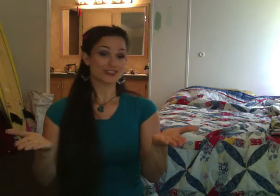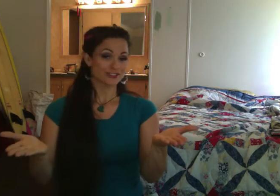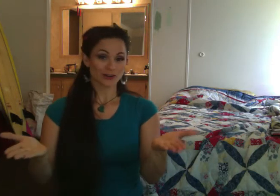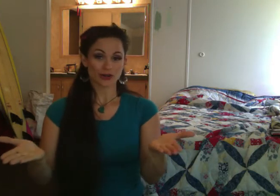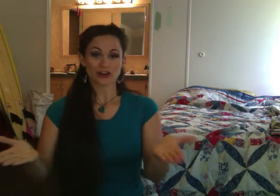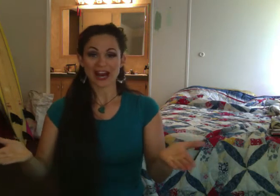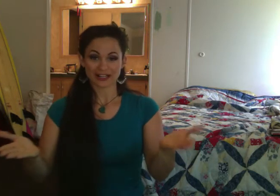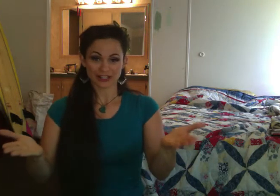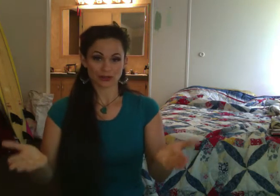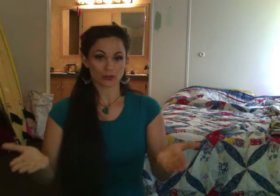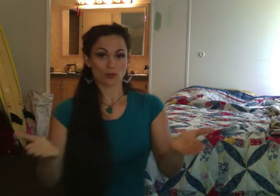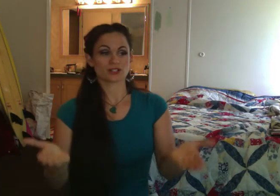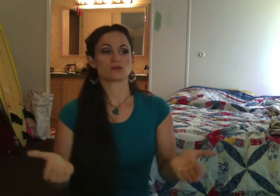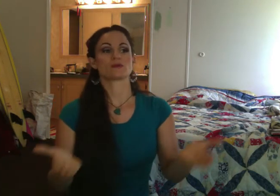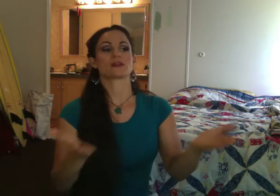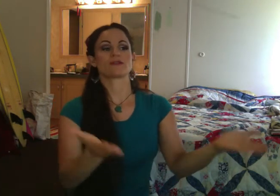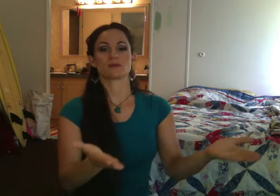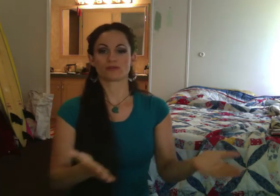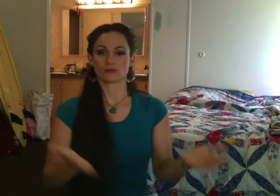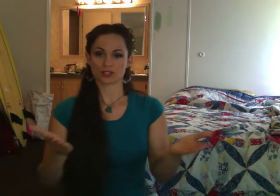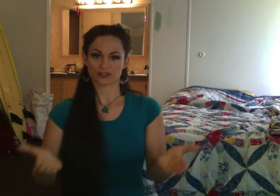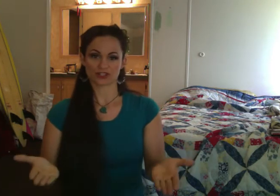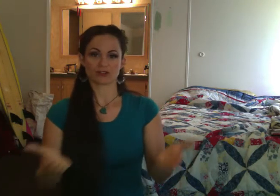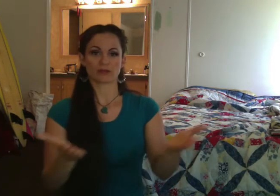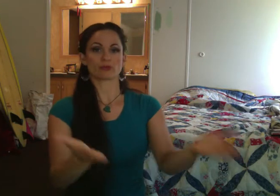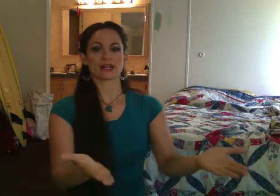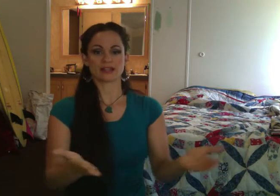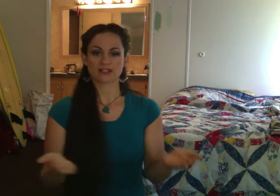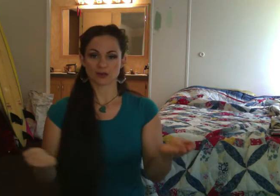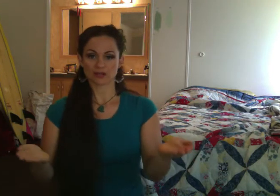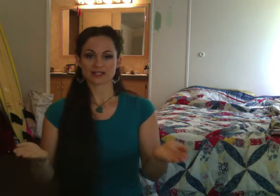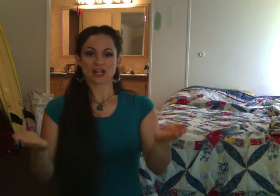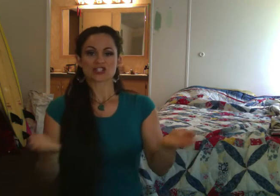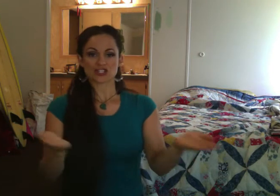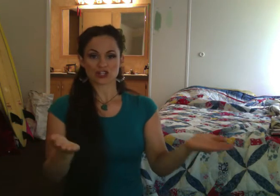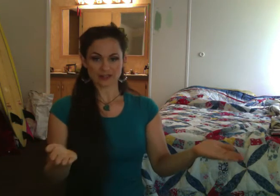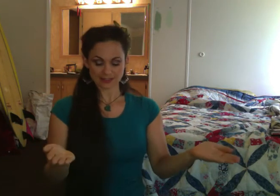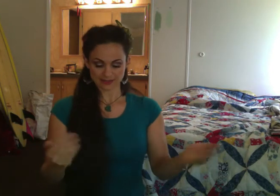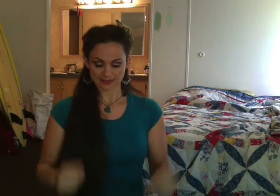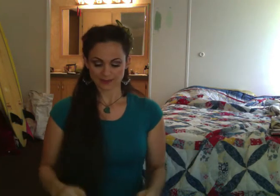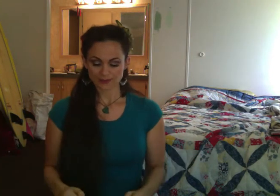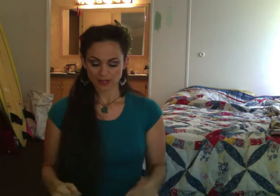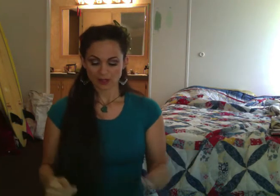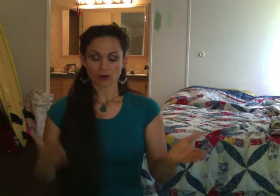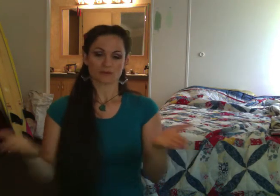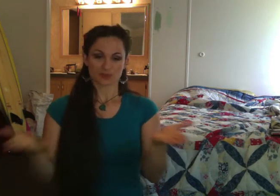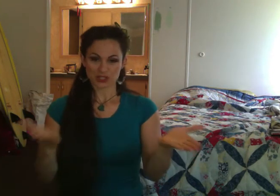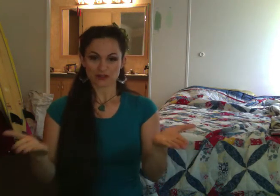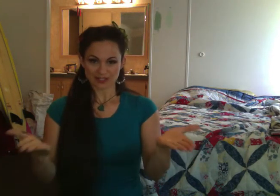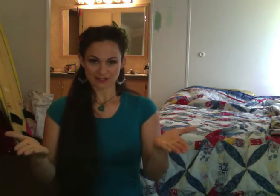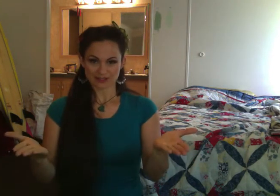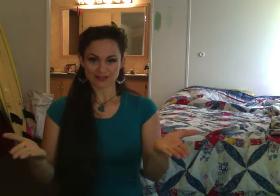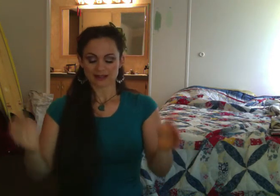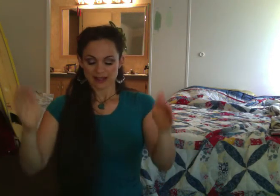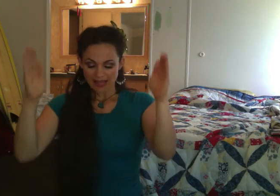or your hand, you want to give them the food. Servants generally bring things, so it's servants or servants. And